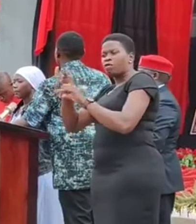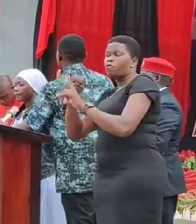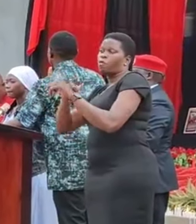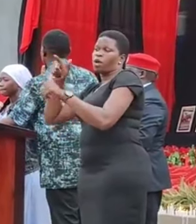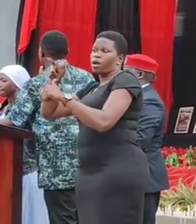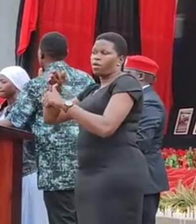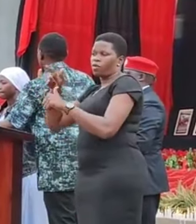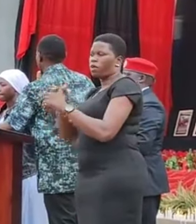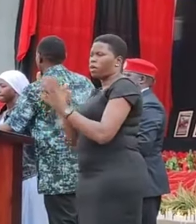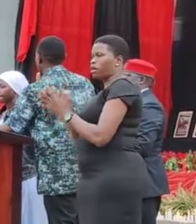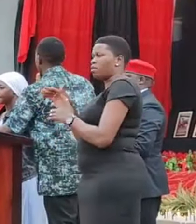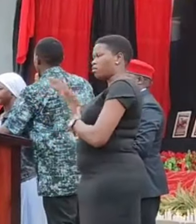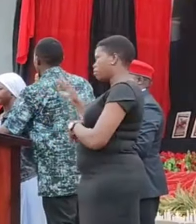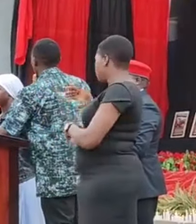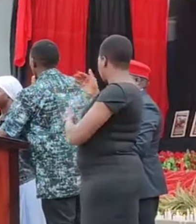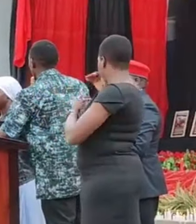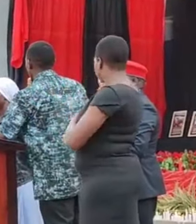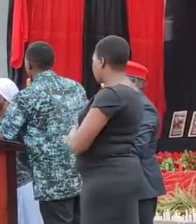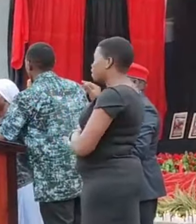then Habib here, Asega,